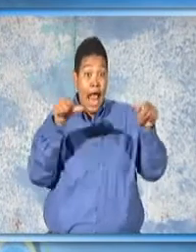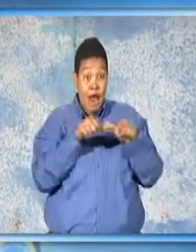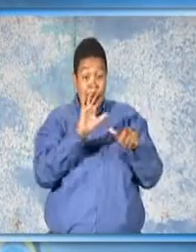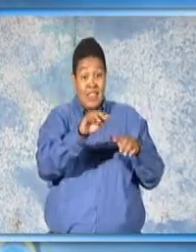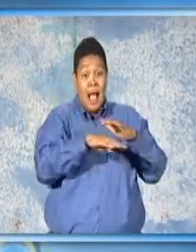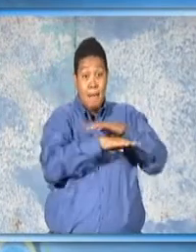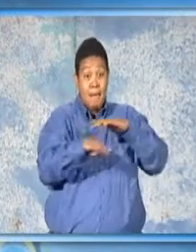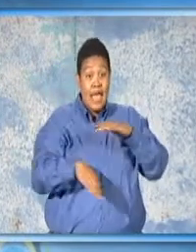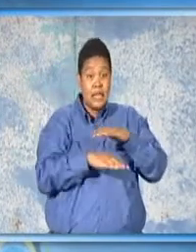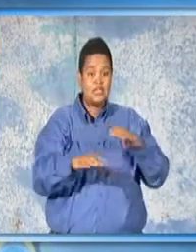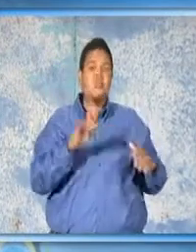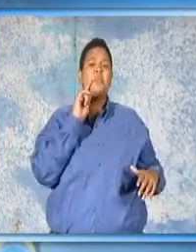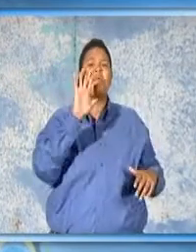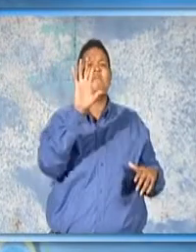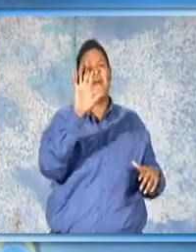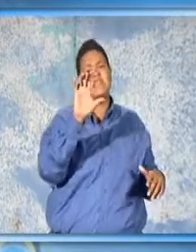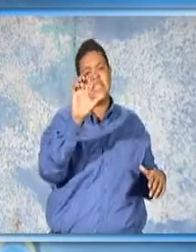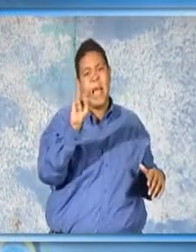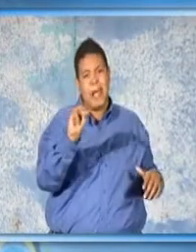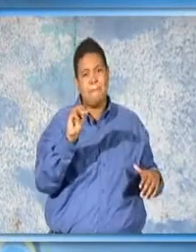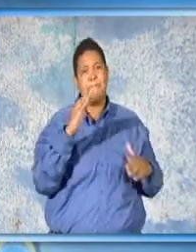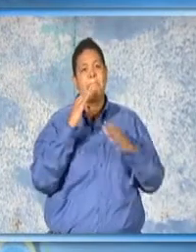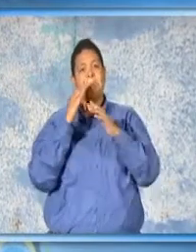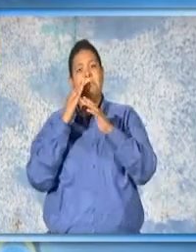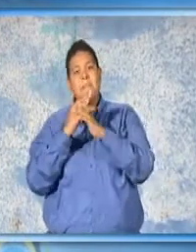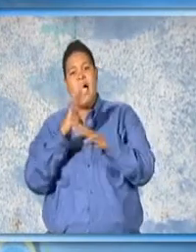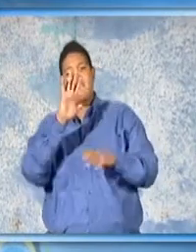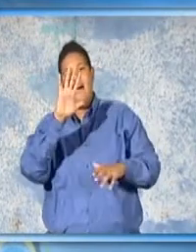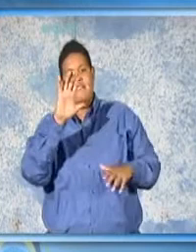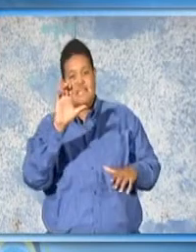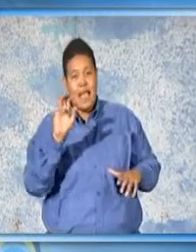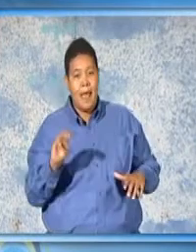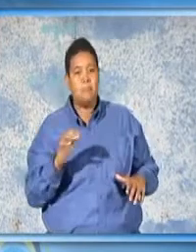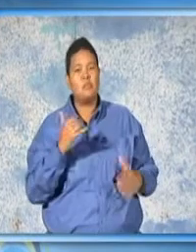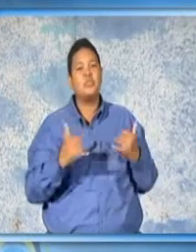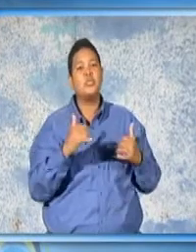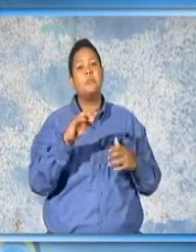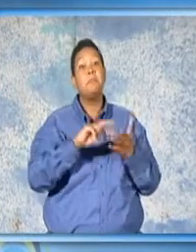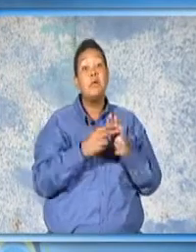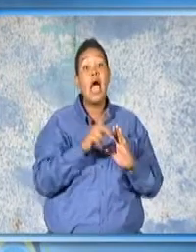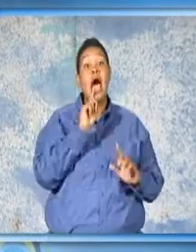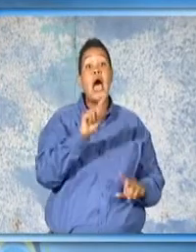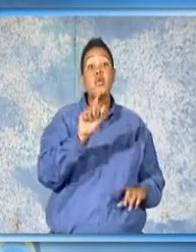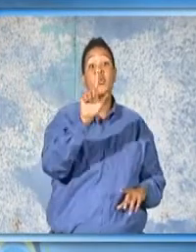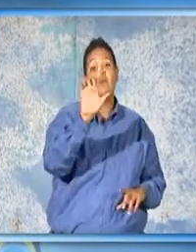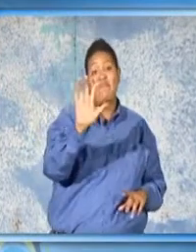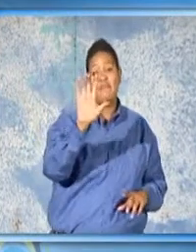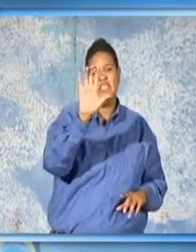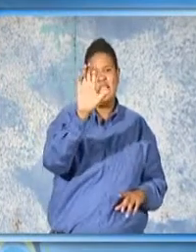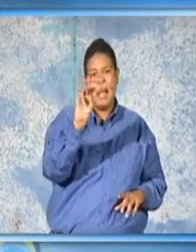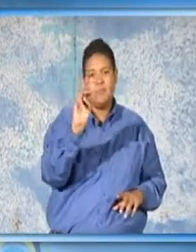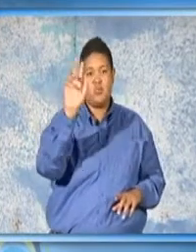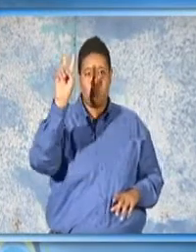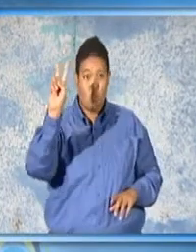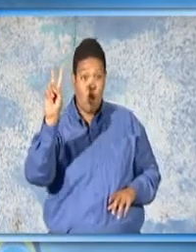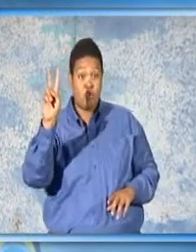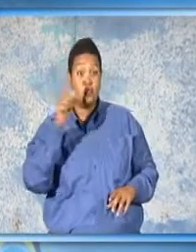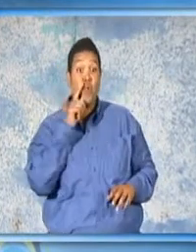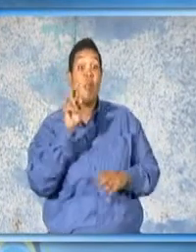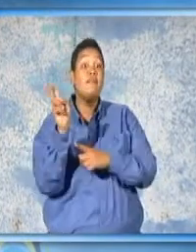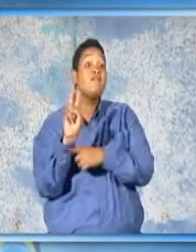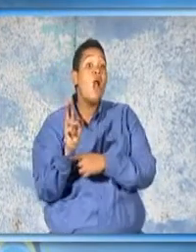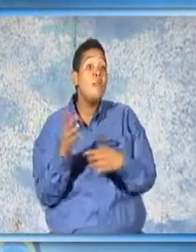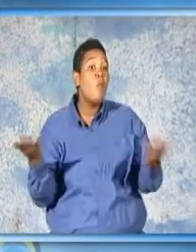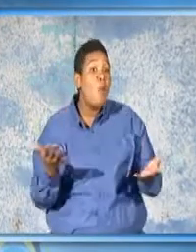base would be 5 centimeters by 5 centimeters, which is 25 centimeters squared. So the volume would